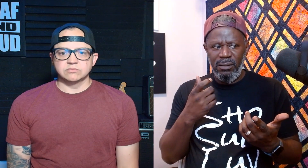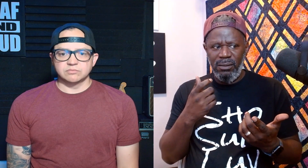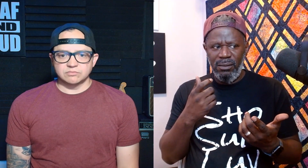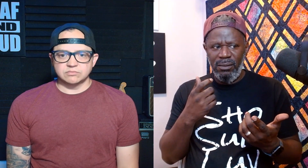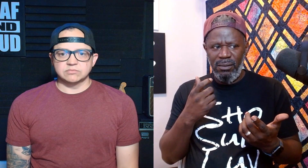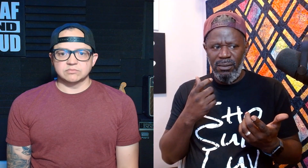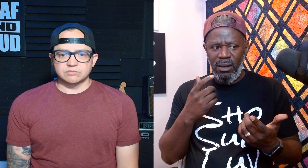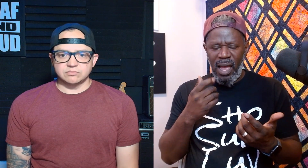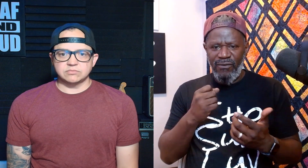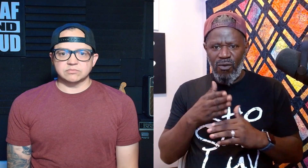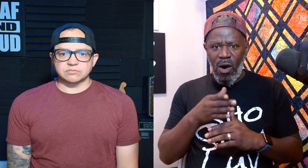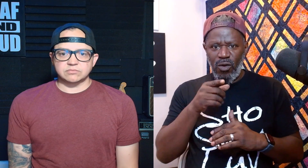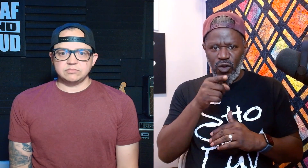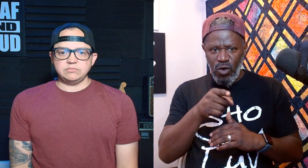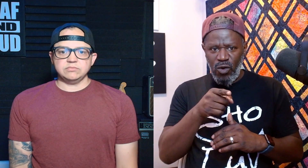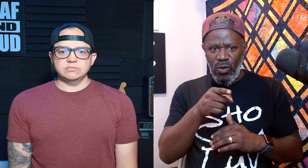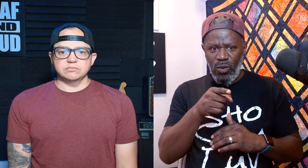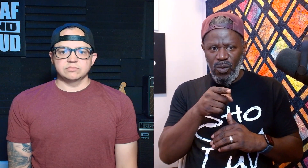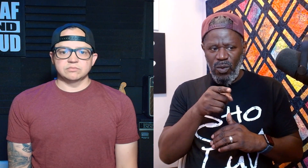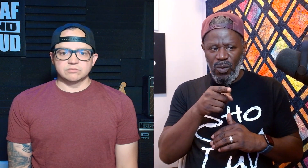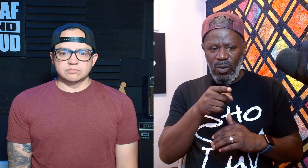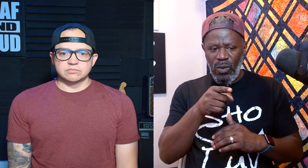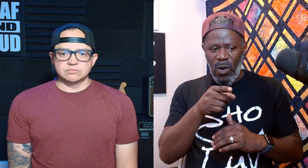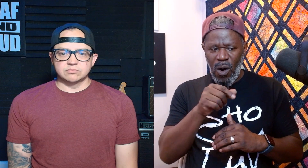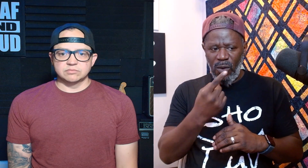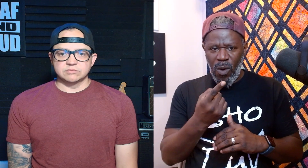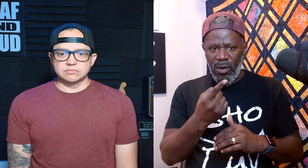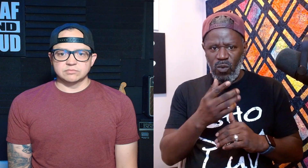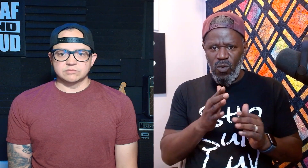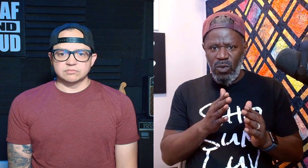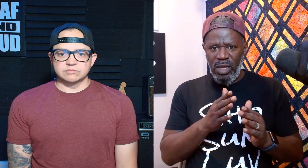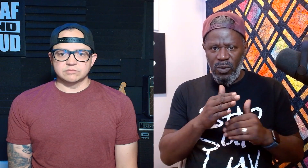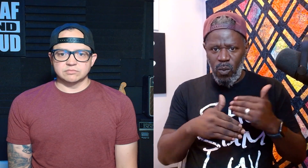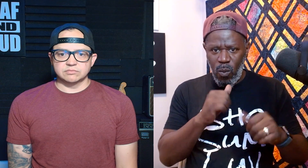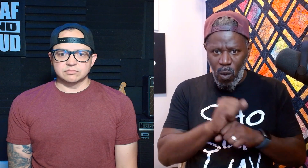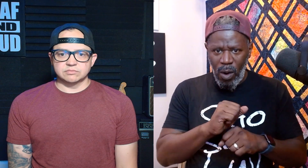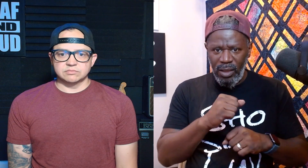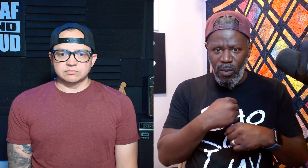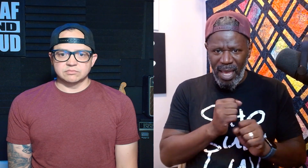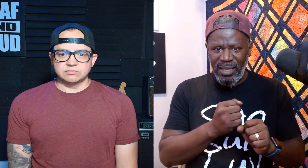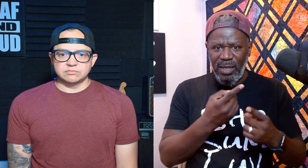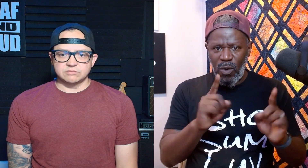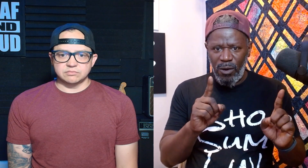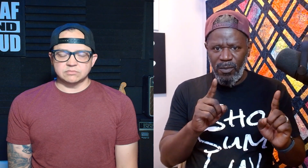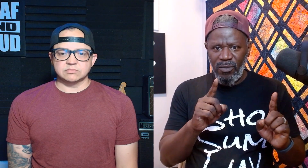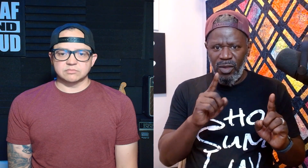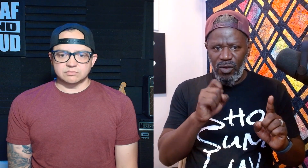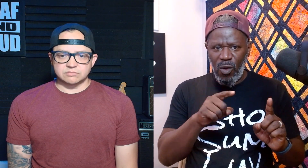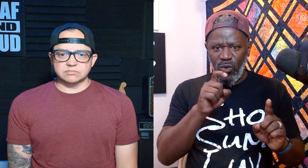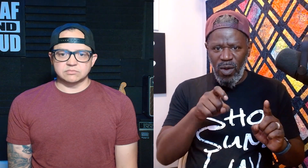Because after all, you are the one who is going to make this